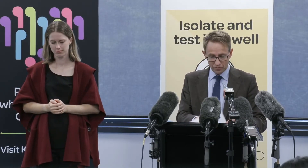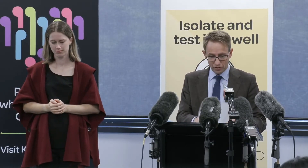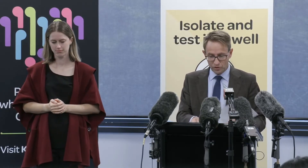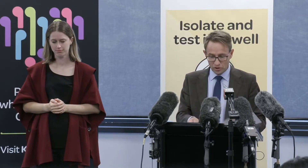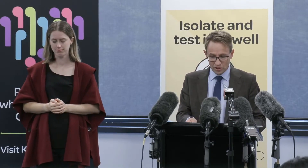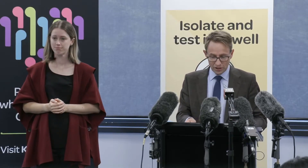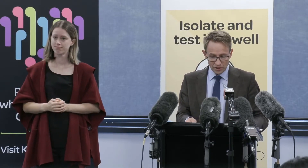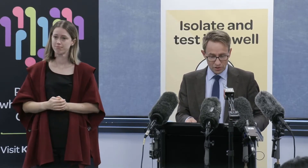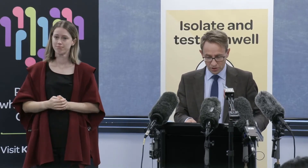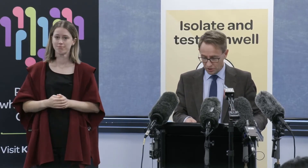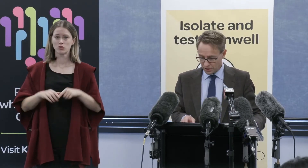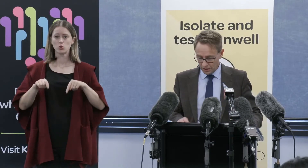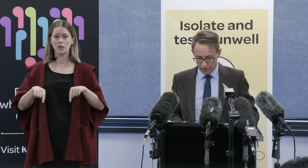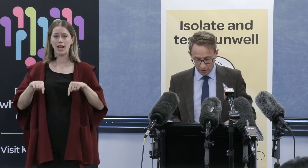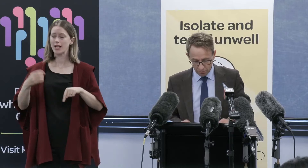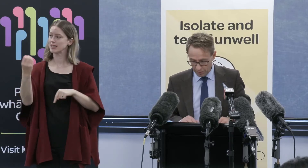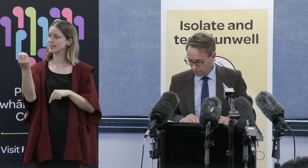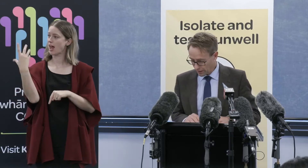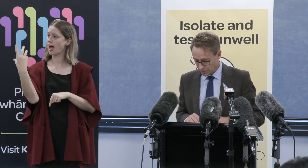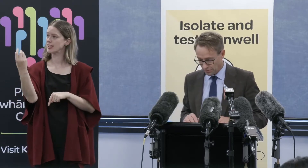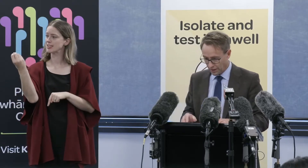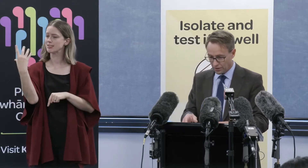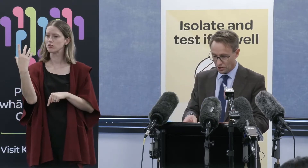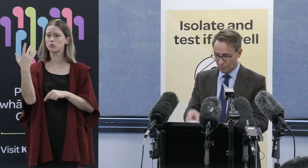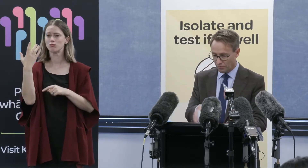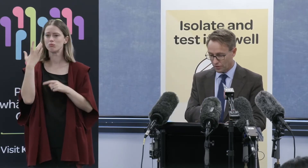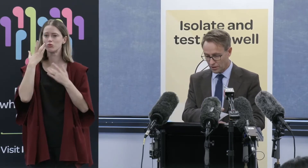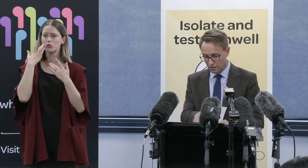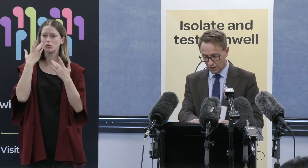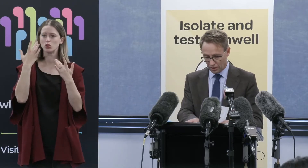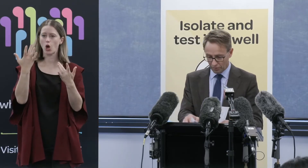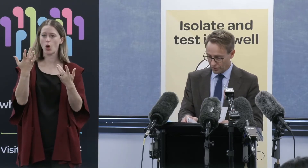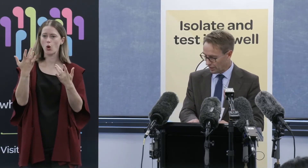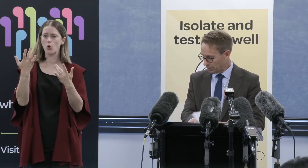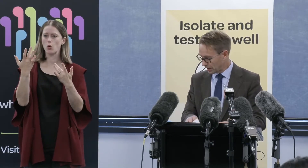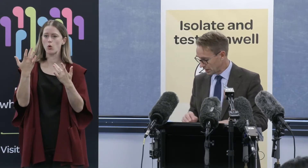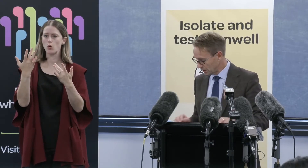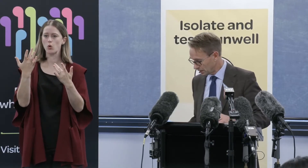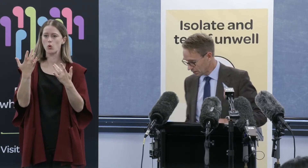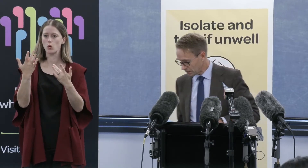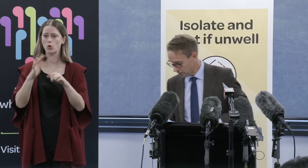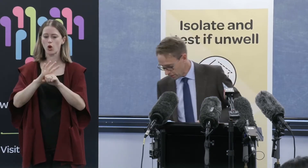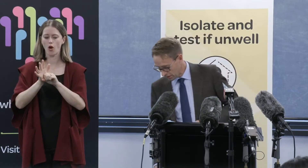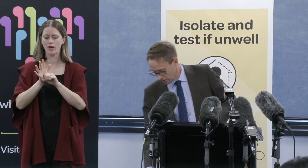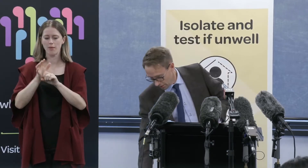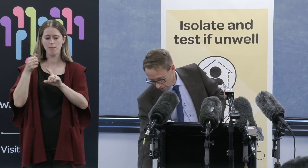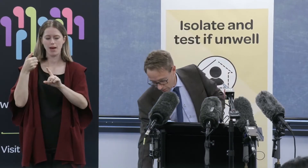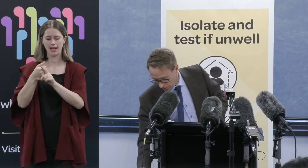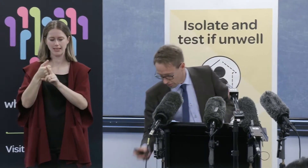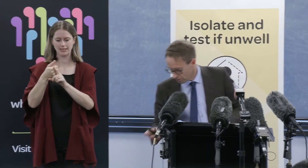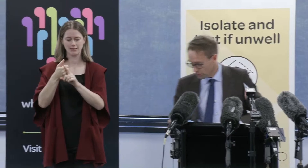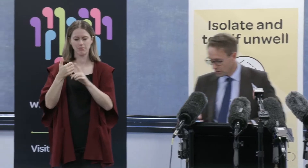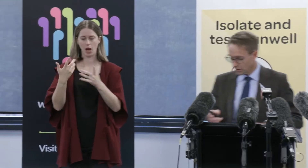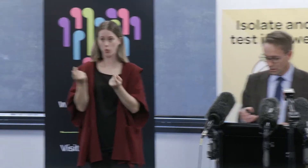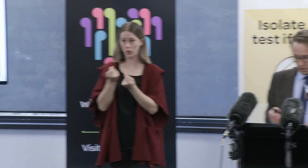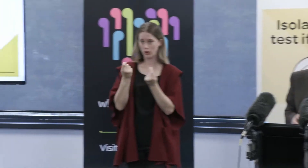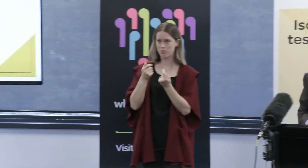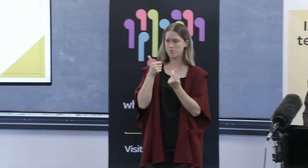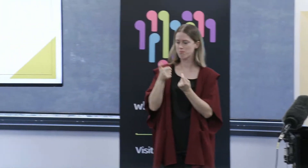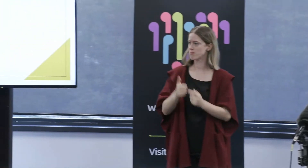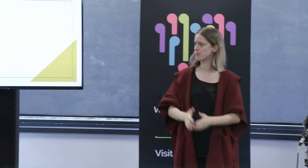Once again, I've got a few slides to just help display the shape of the outbreak here. I think, here we go, I've